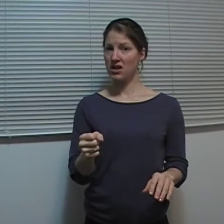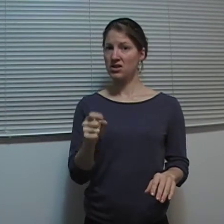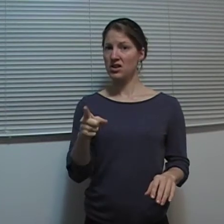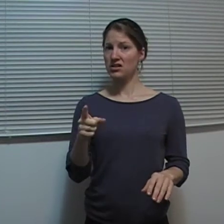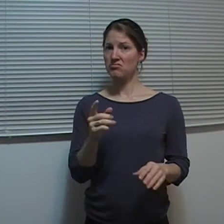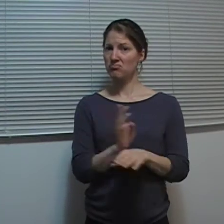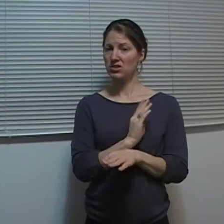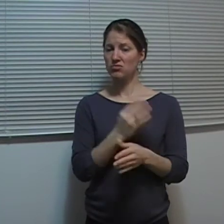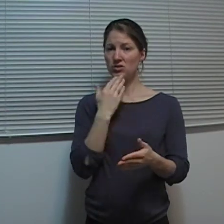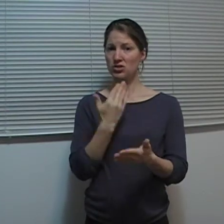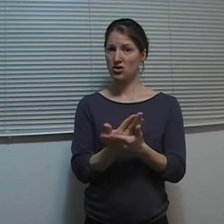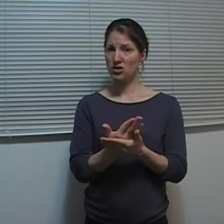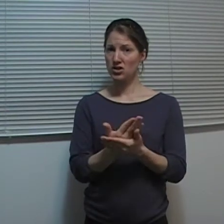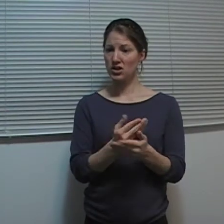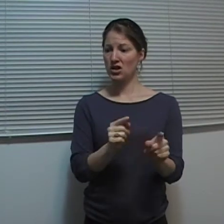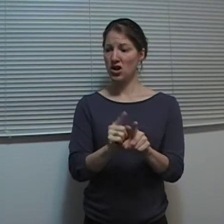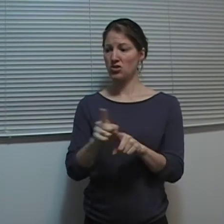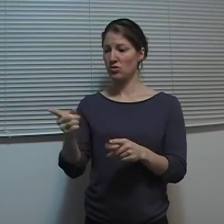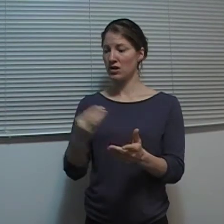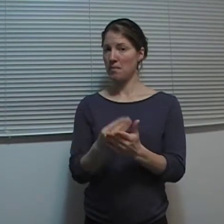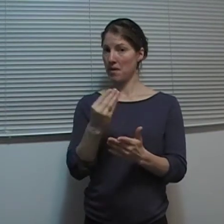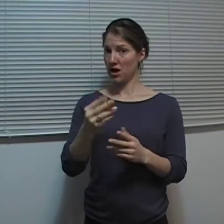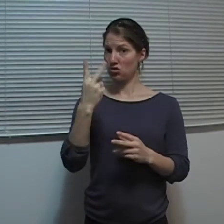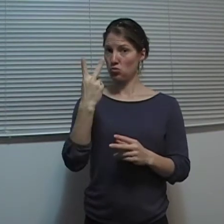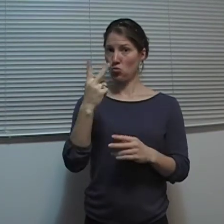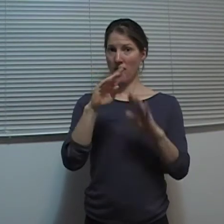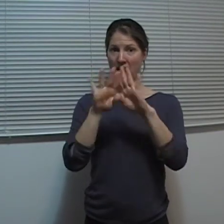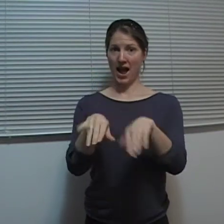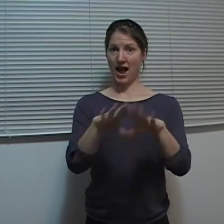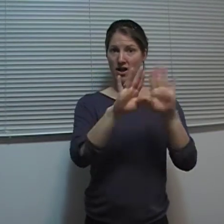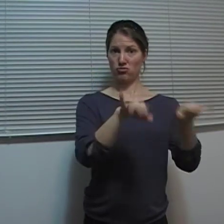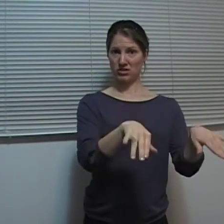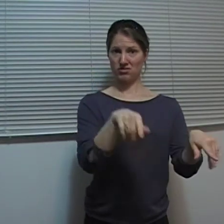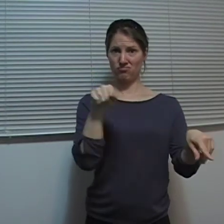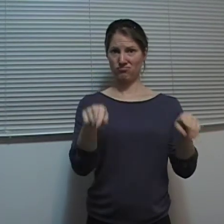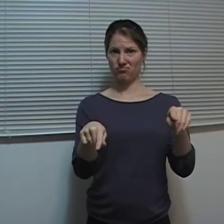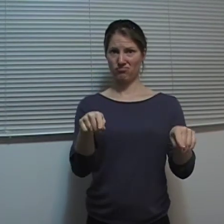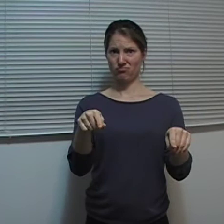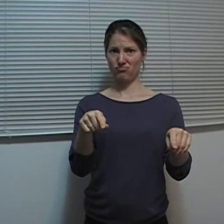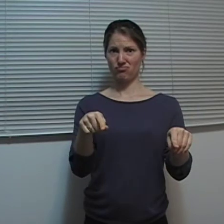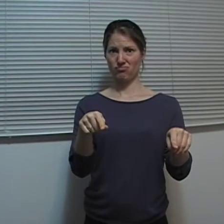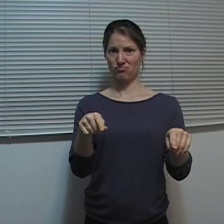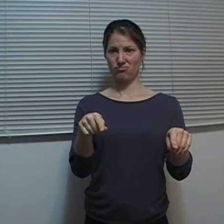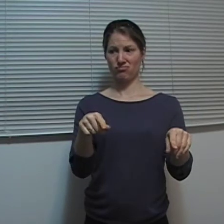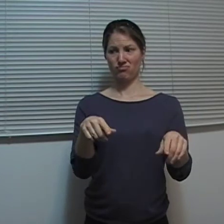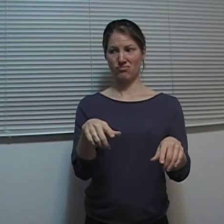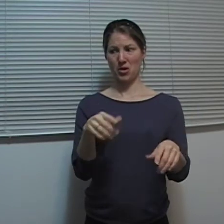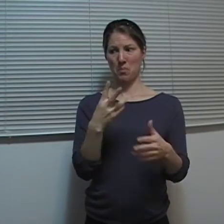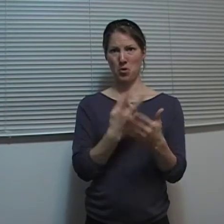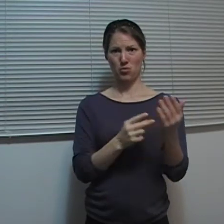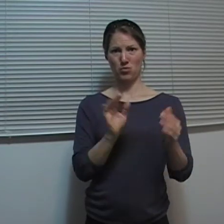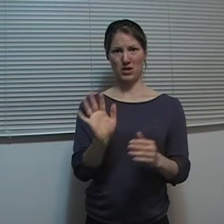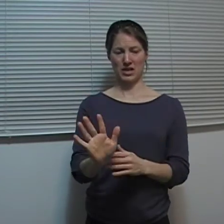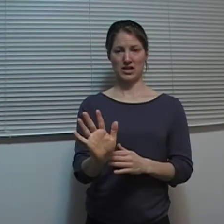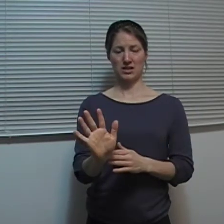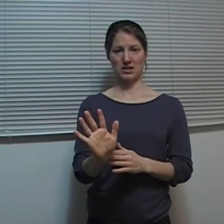he'd better go into politics. Because he was a common man, there was no way he was going to gain glory unless he went into